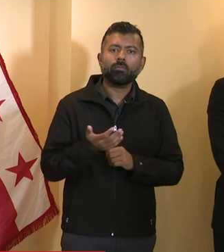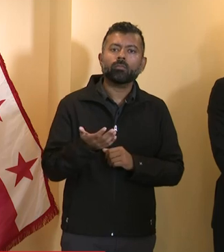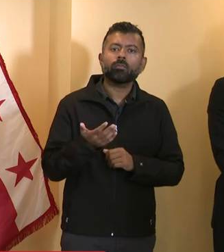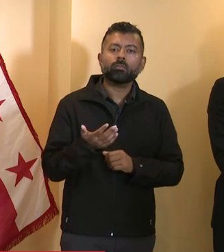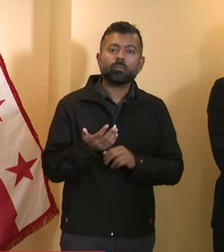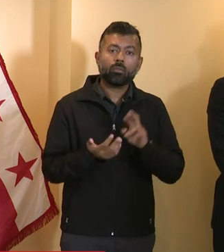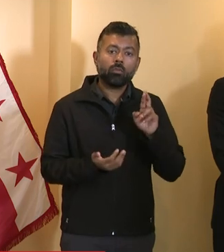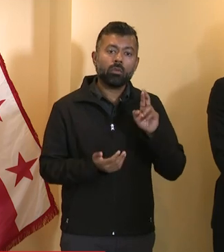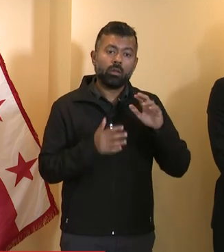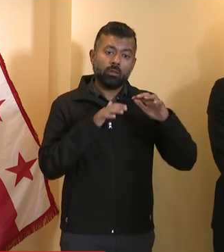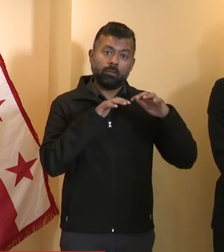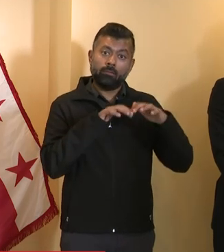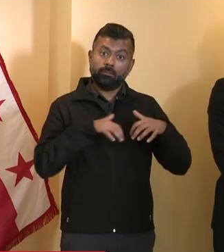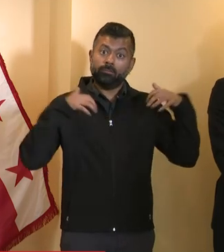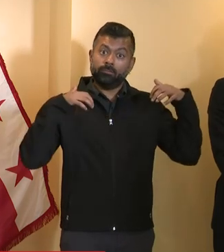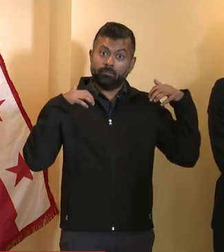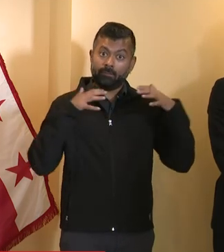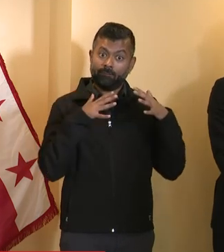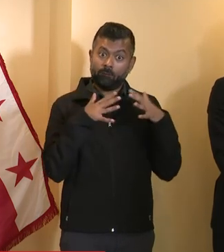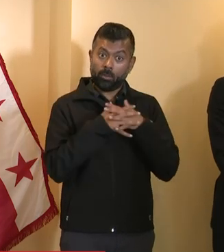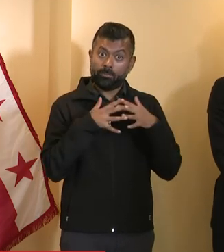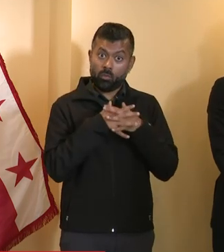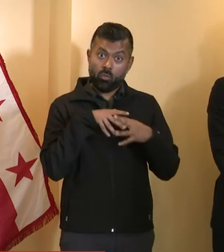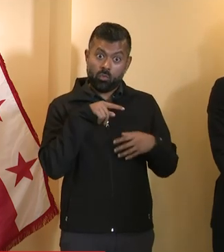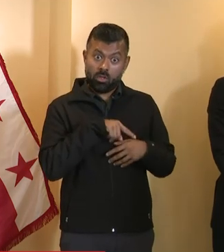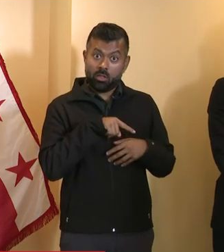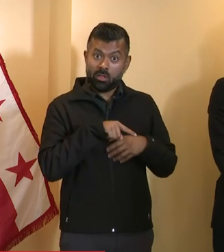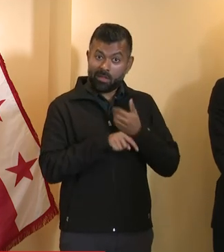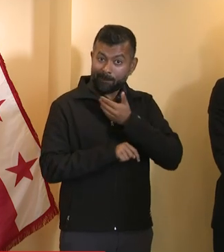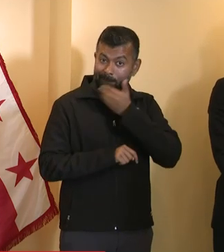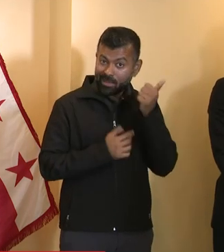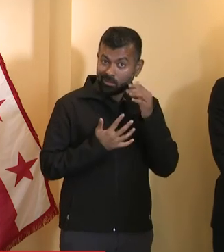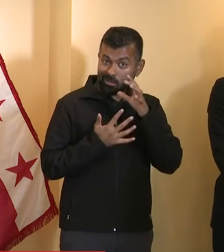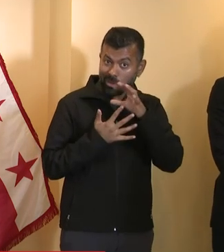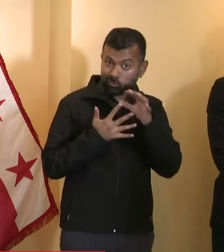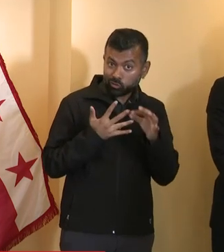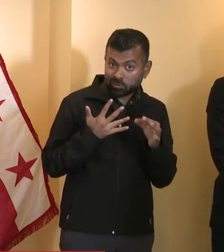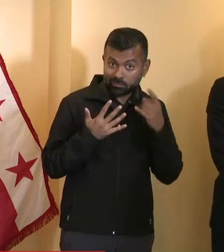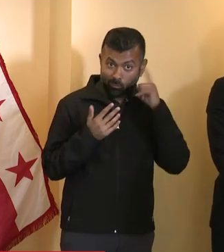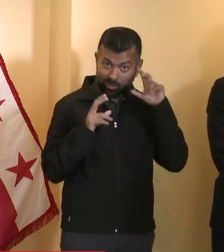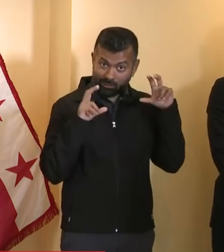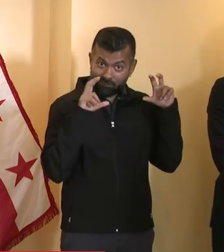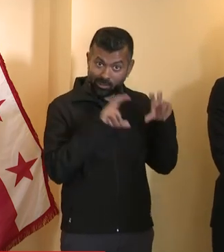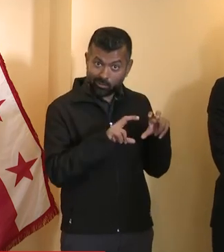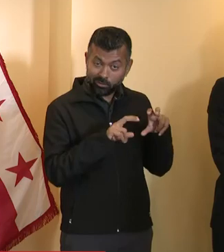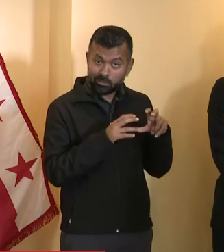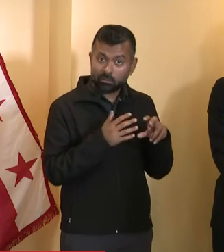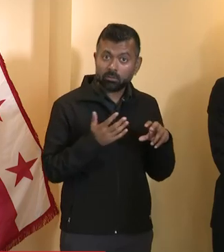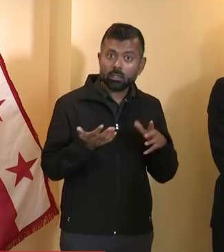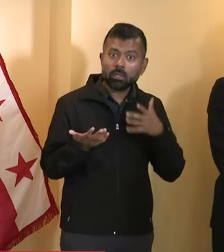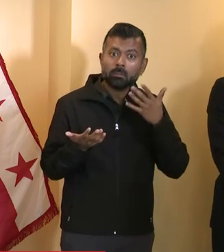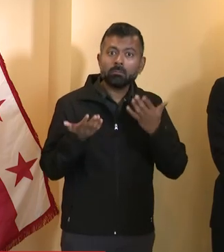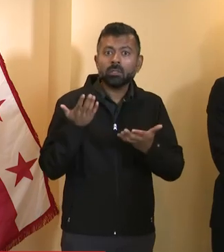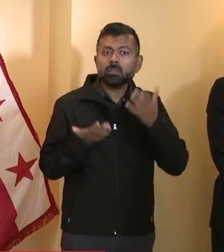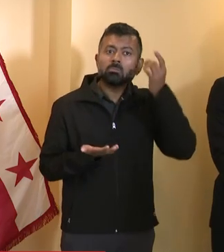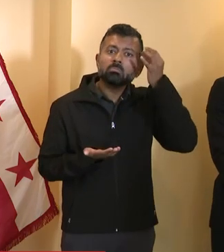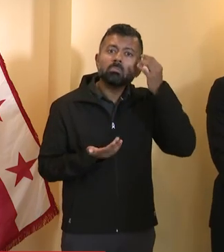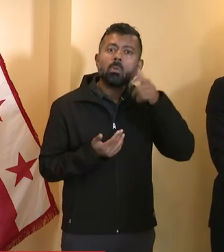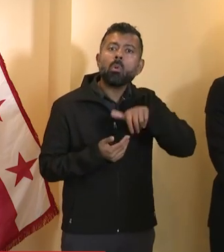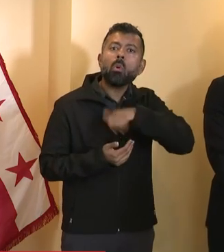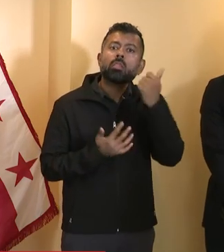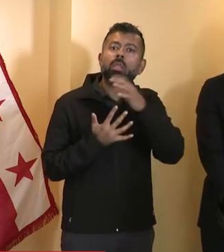of economic development, and have other options been explored as to what can best give you your best bang for your